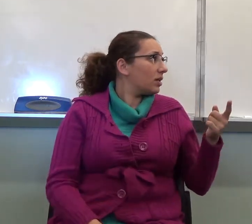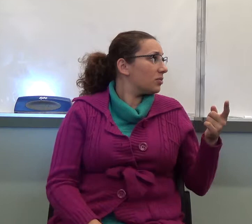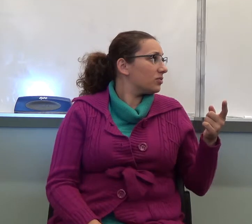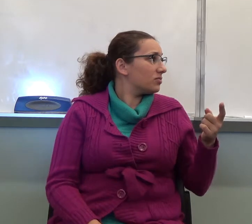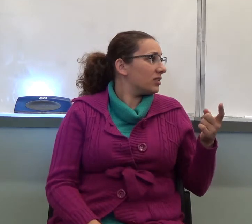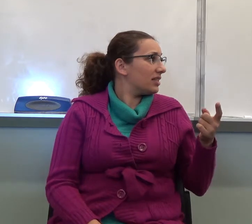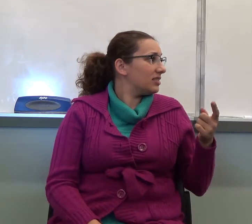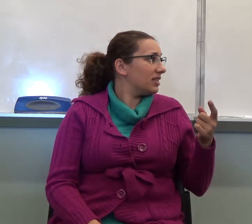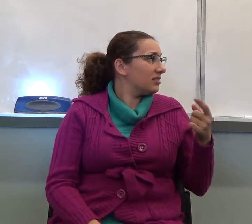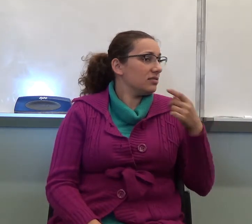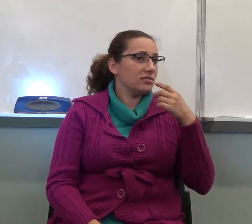Number 19.